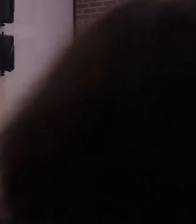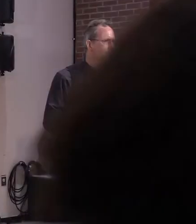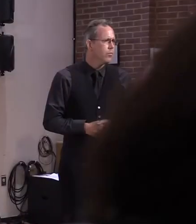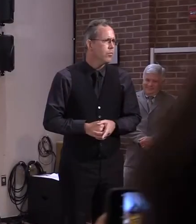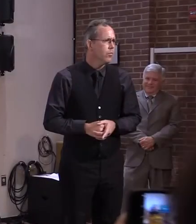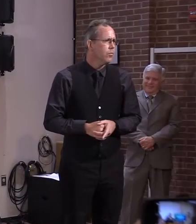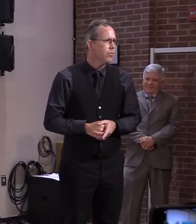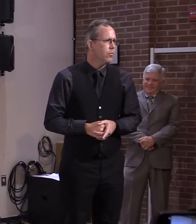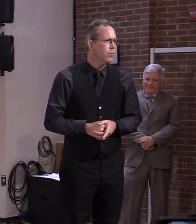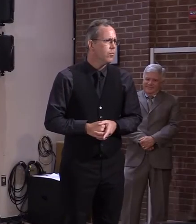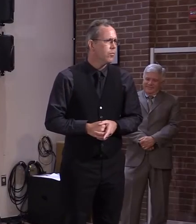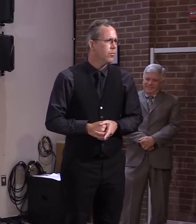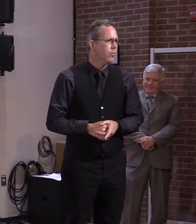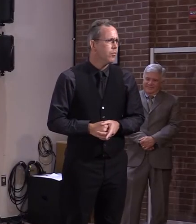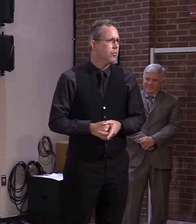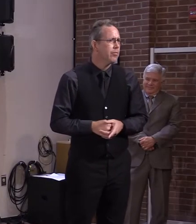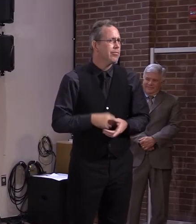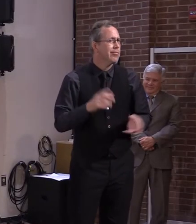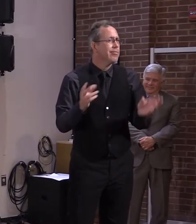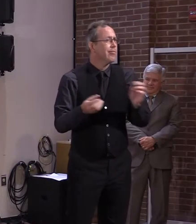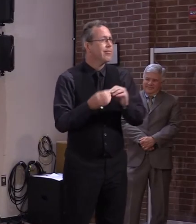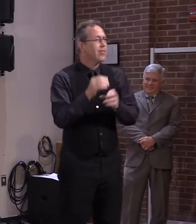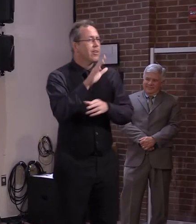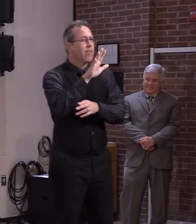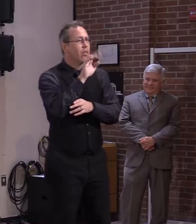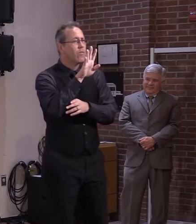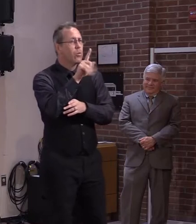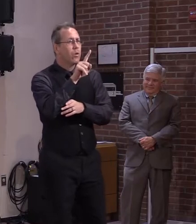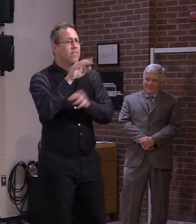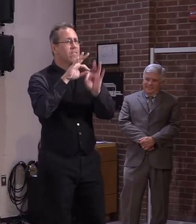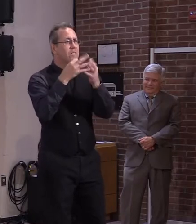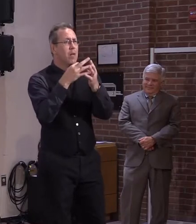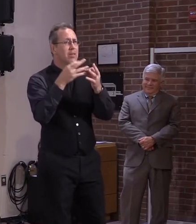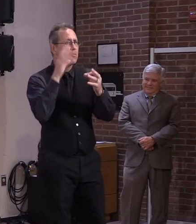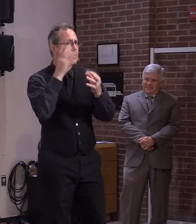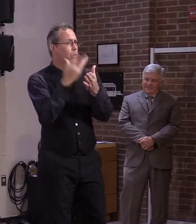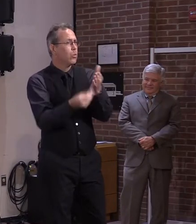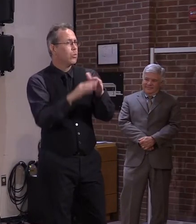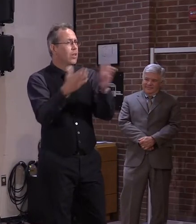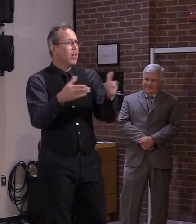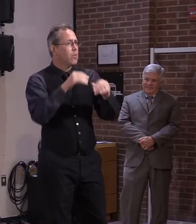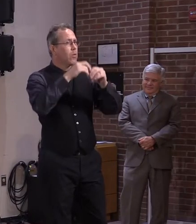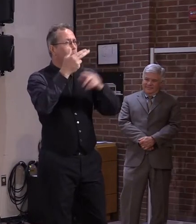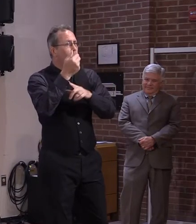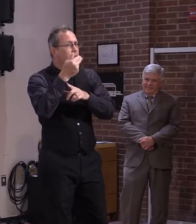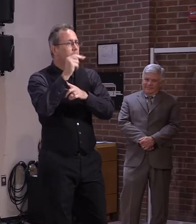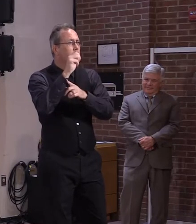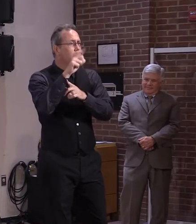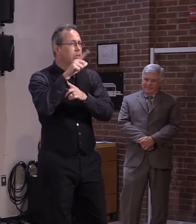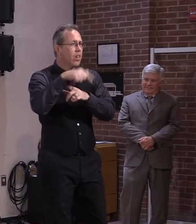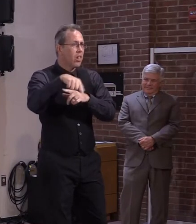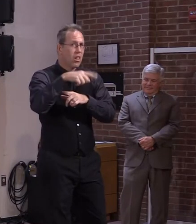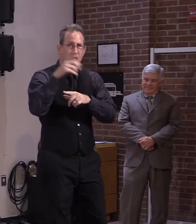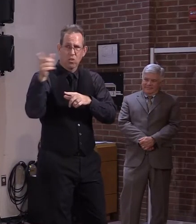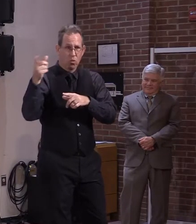housing will be forced to leave their motels for at least another 30 days? That's true, yes.